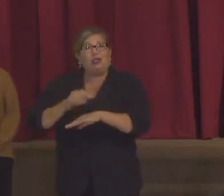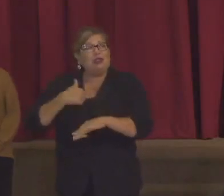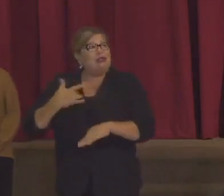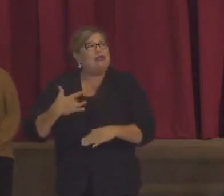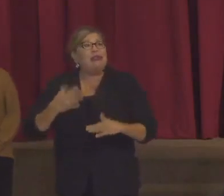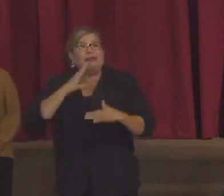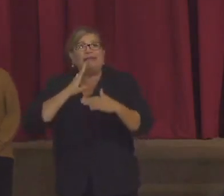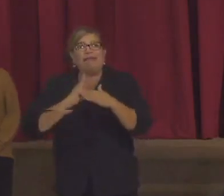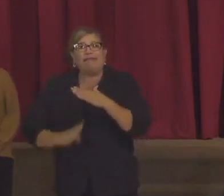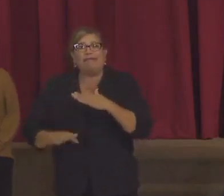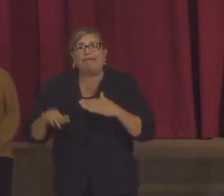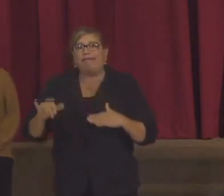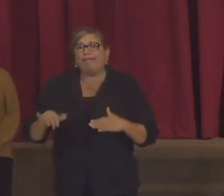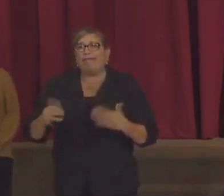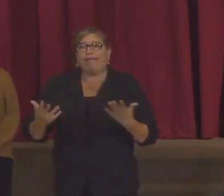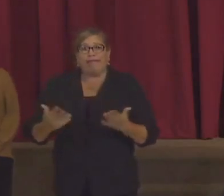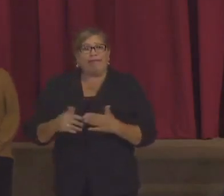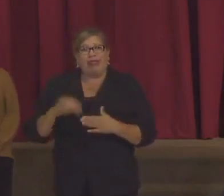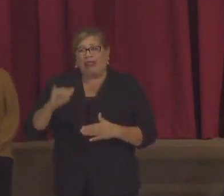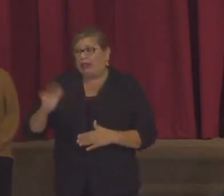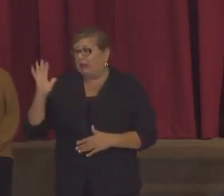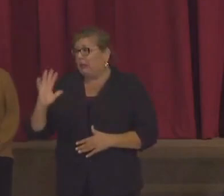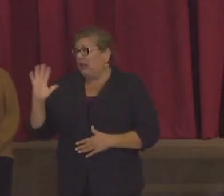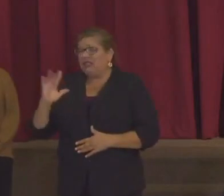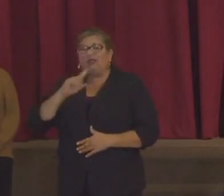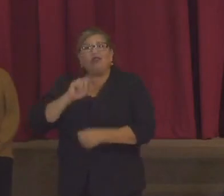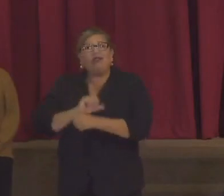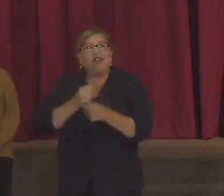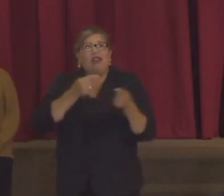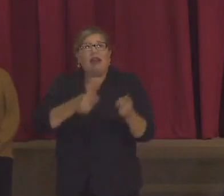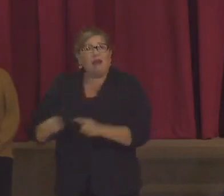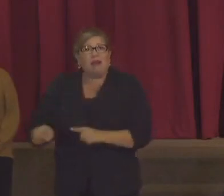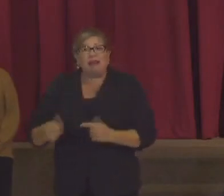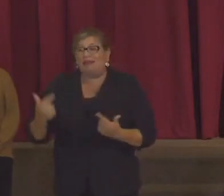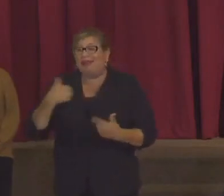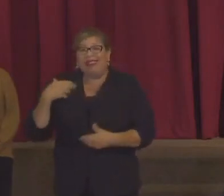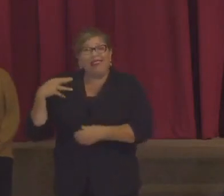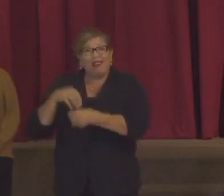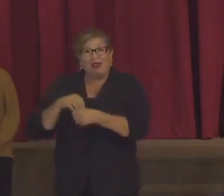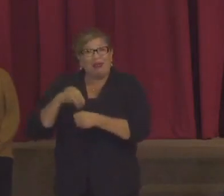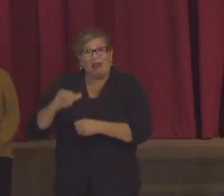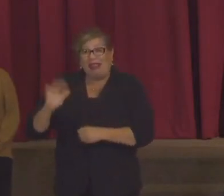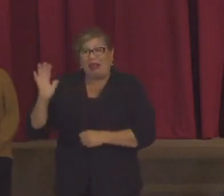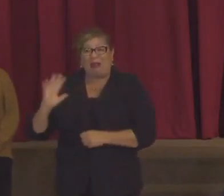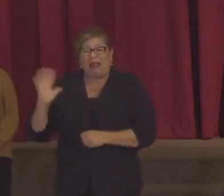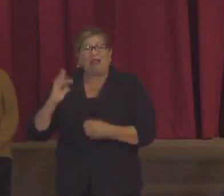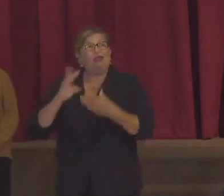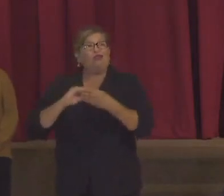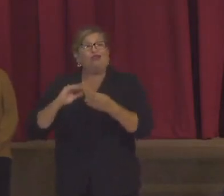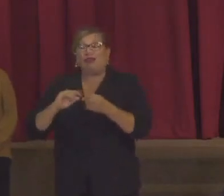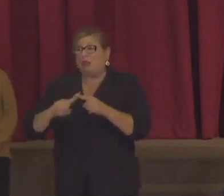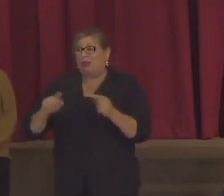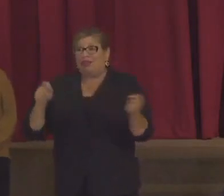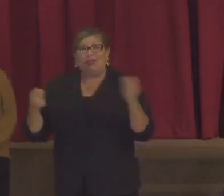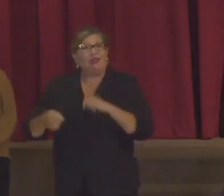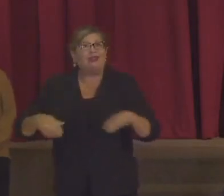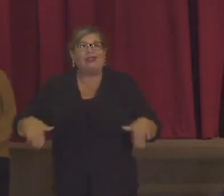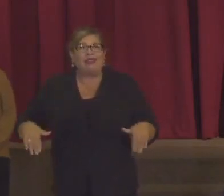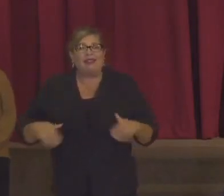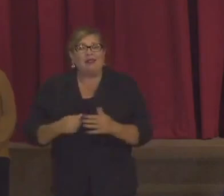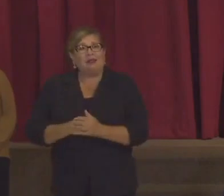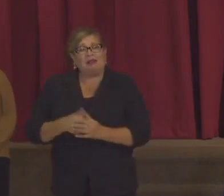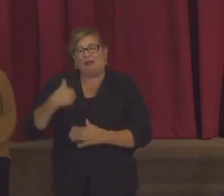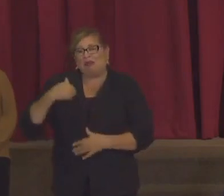by the fact that I've been part of that past as a former county supervisor, as a former mayor, as a former lieutenant governor, as a